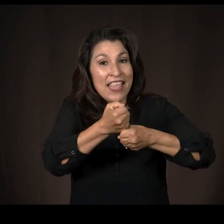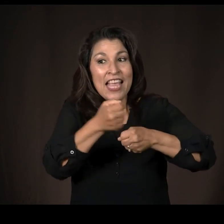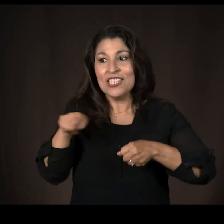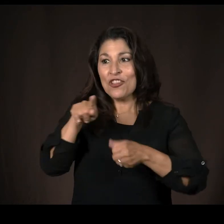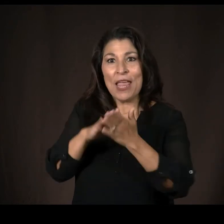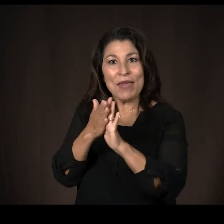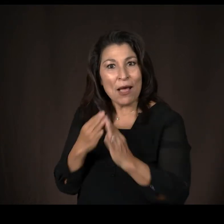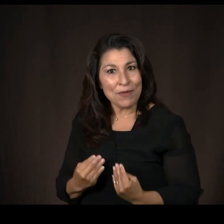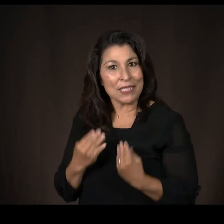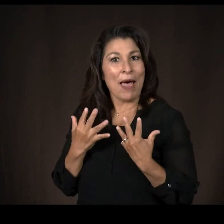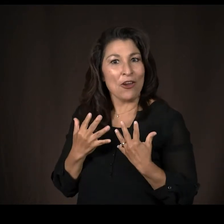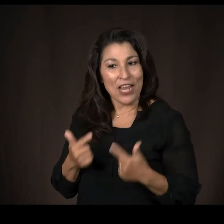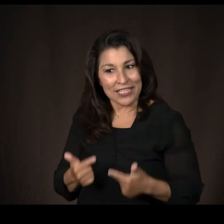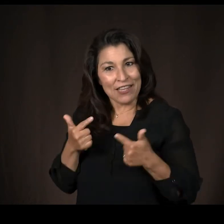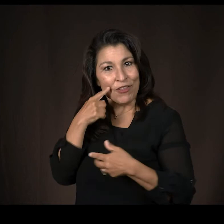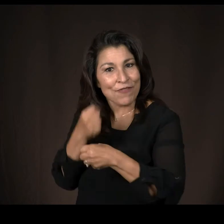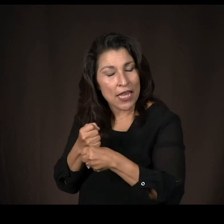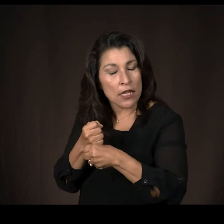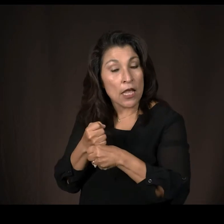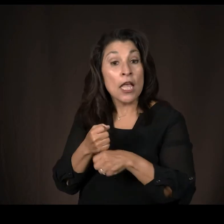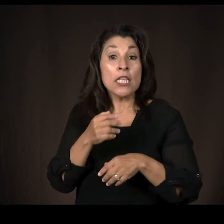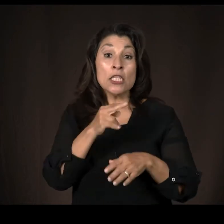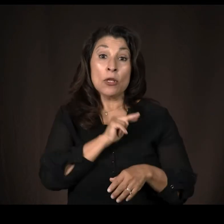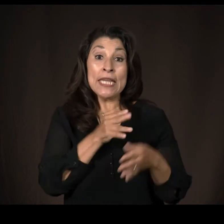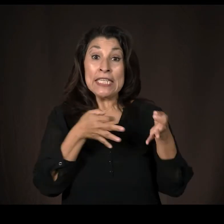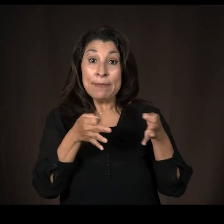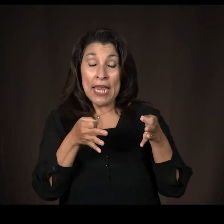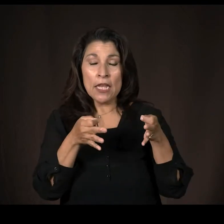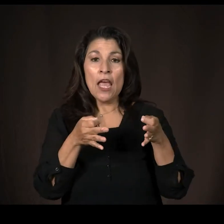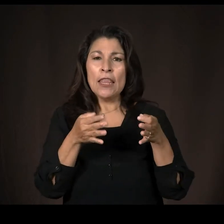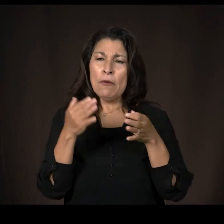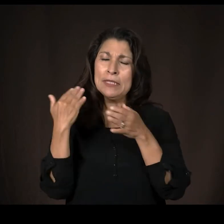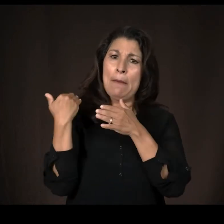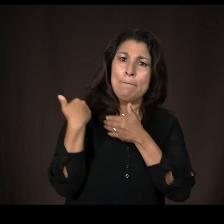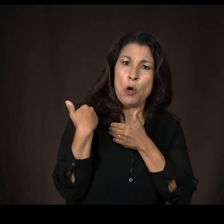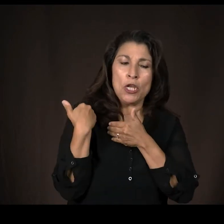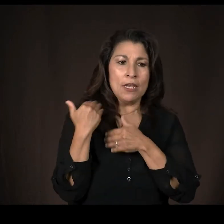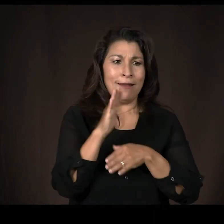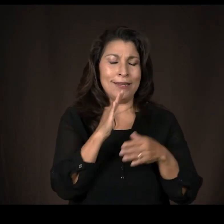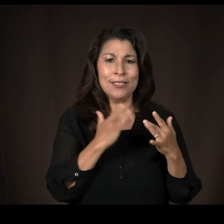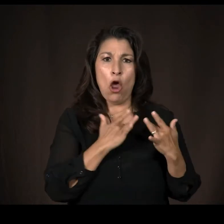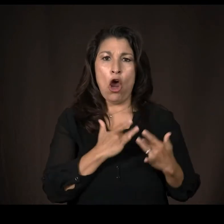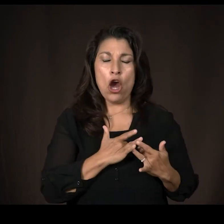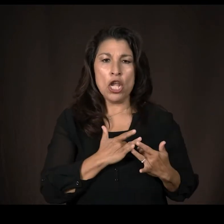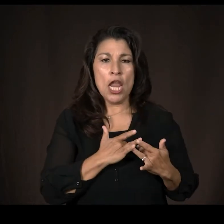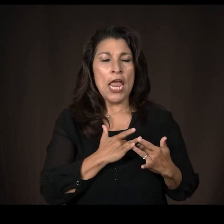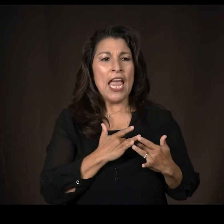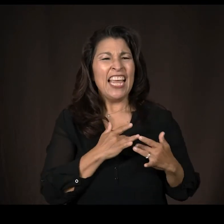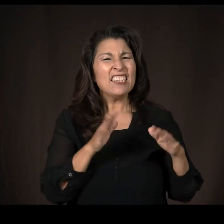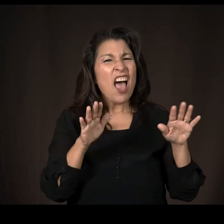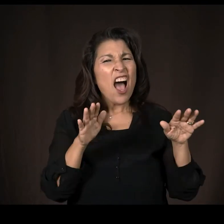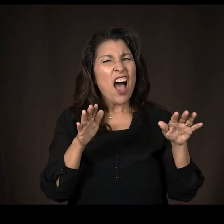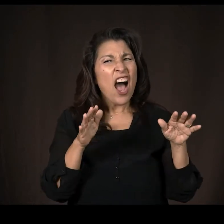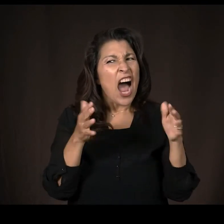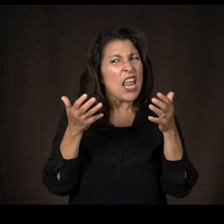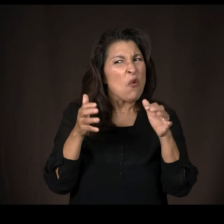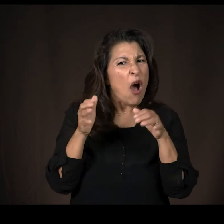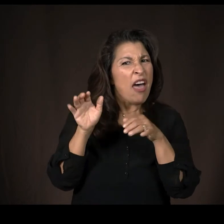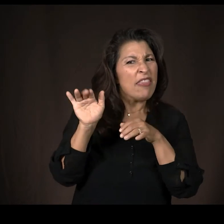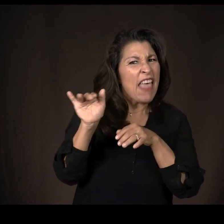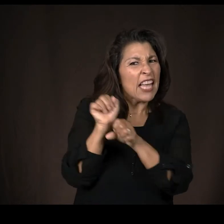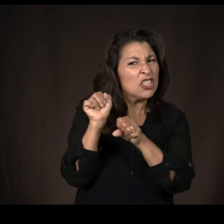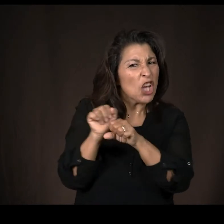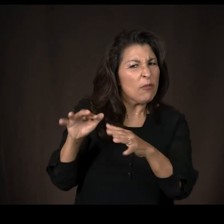Nehemiah explains how God put a burden in his heart. He said, I didn't want this job. In fact, I had a very comfortable, cushy